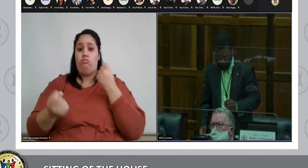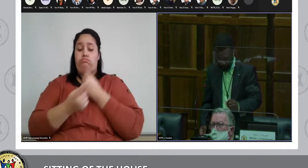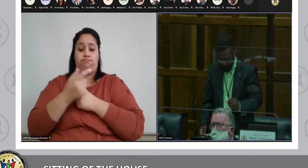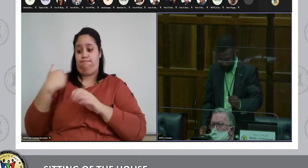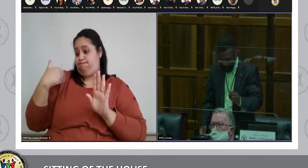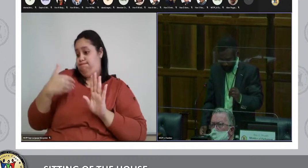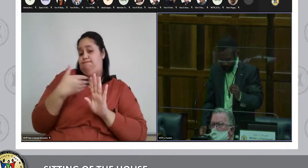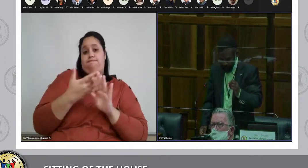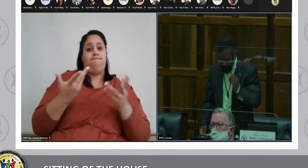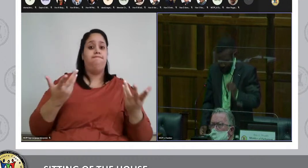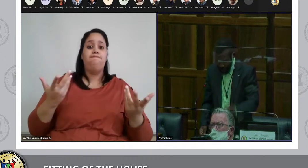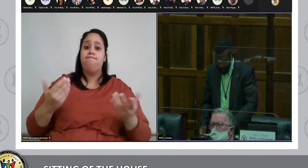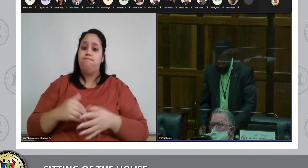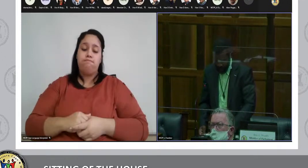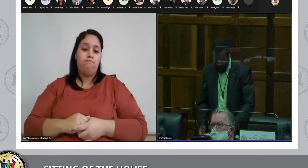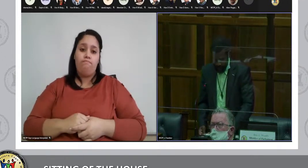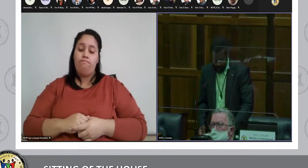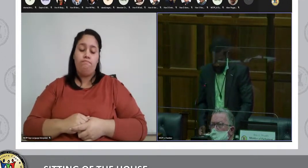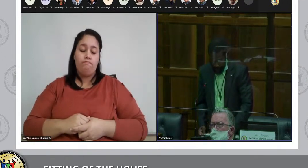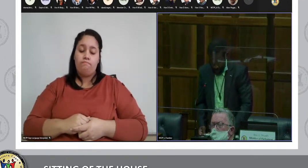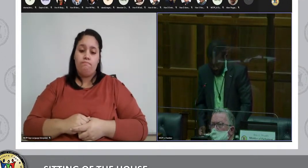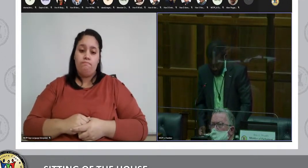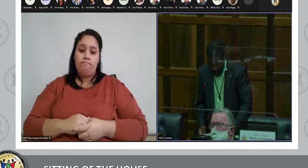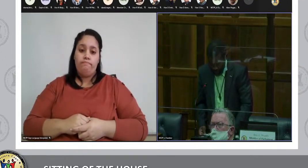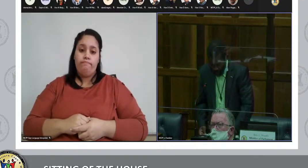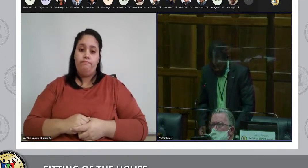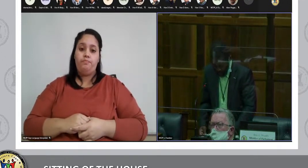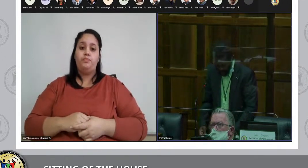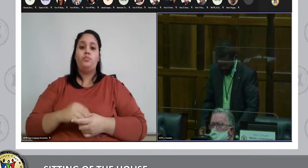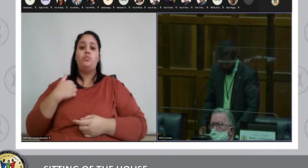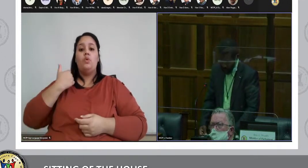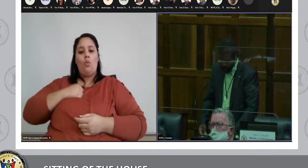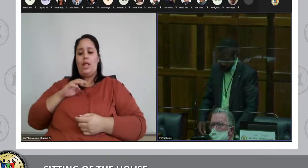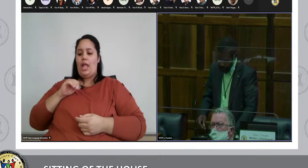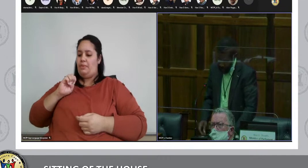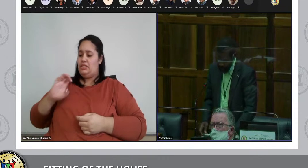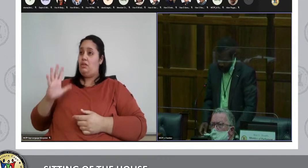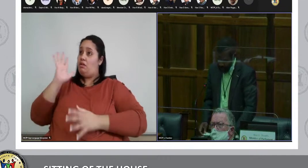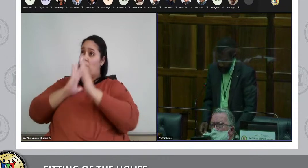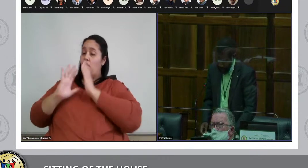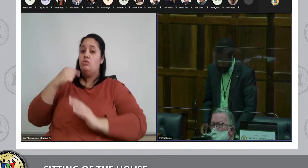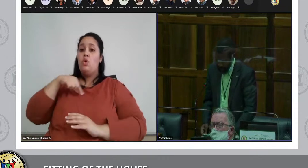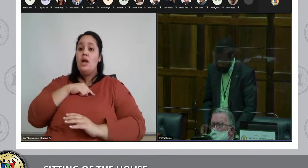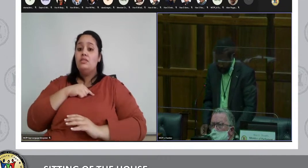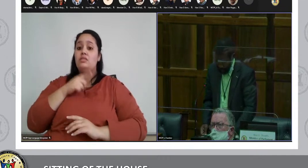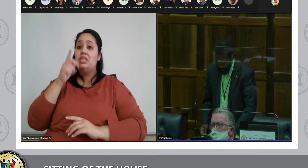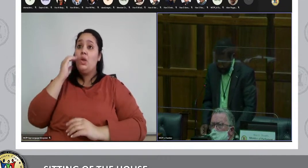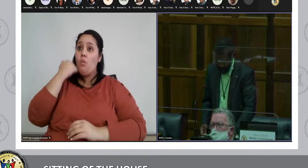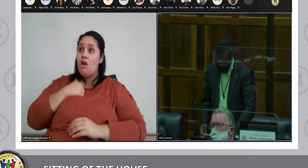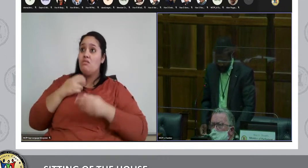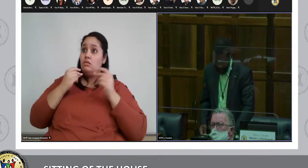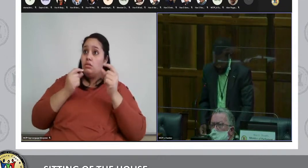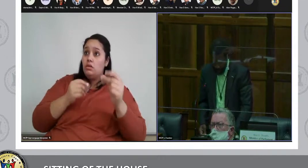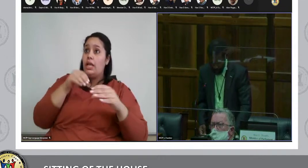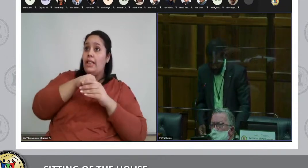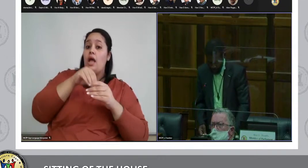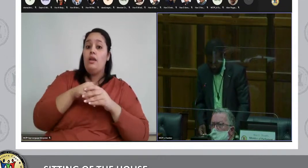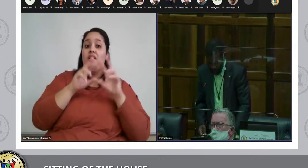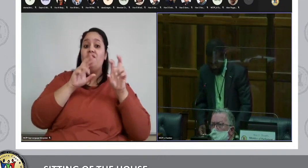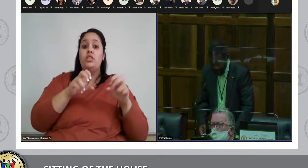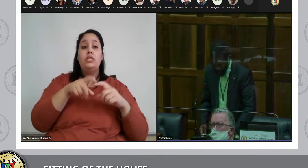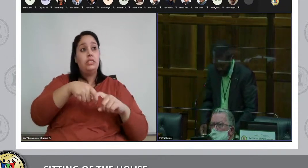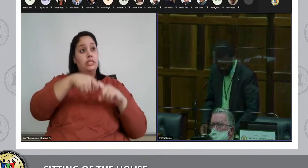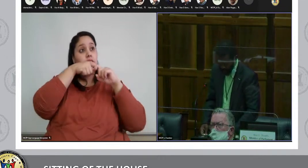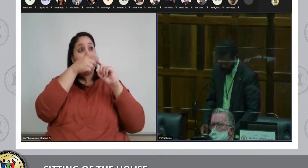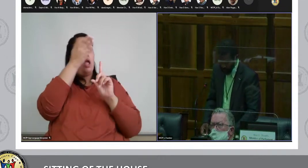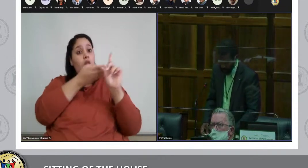investigation. We want the MEC to tell us whether he will speed up the internal investigation and suspend Mr. Payne